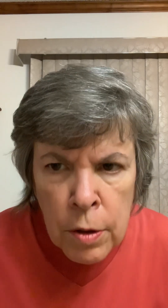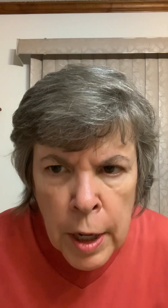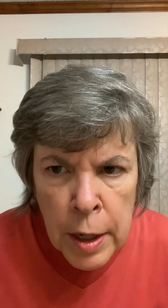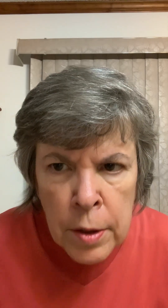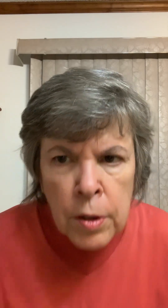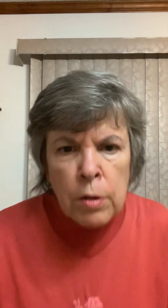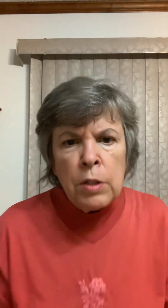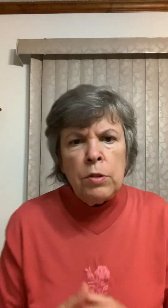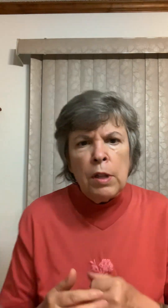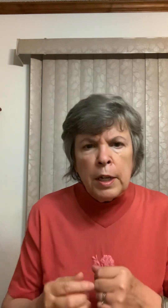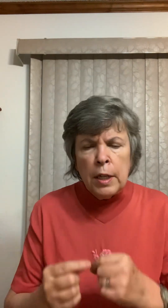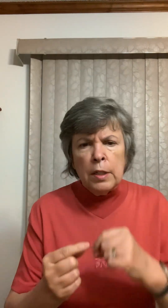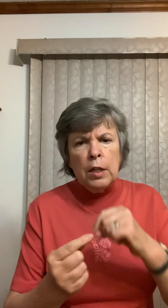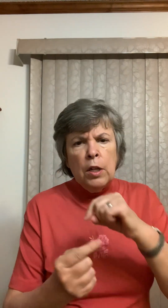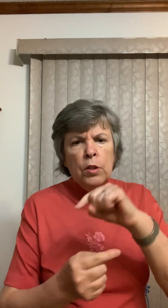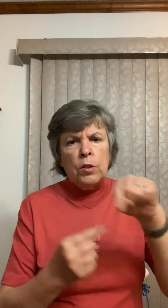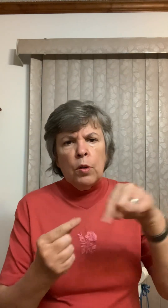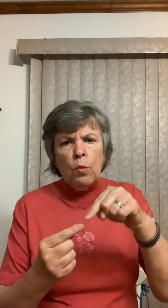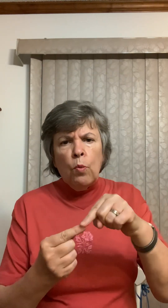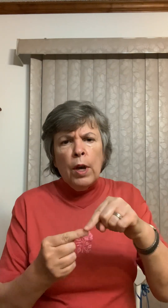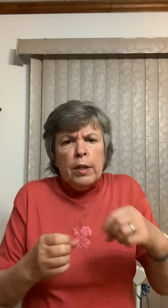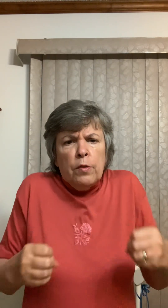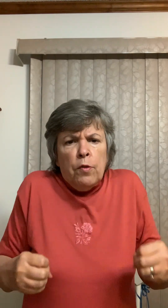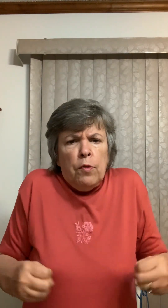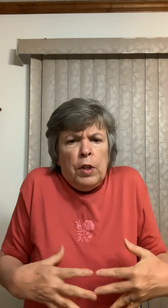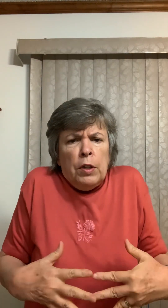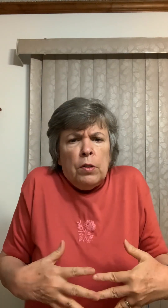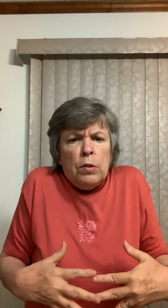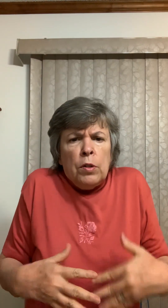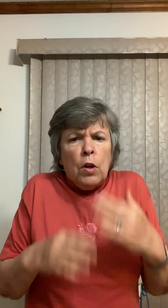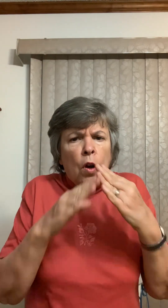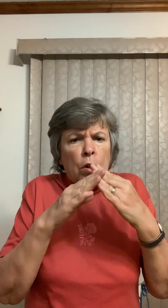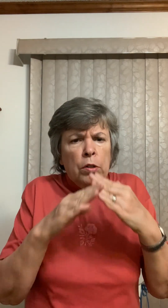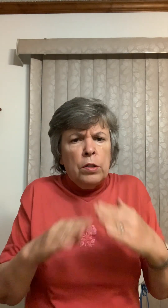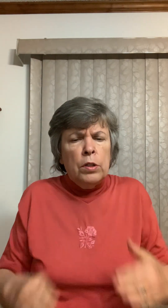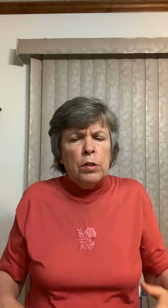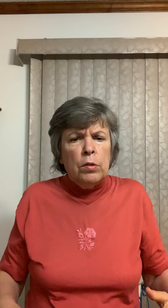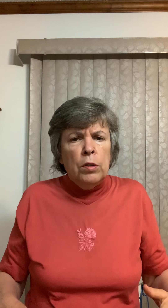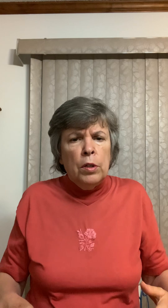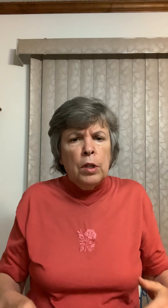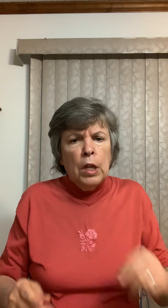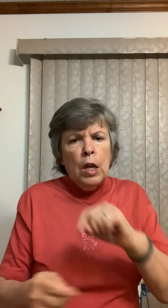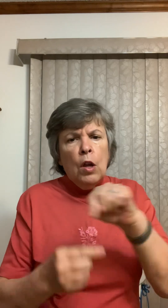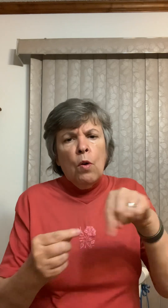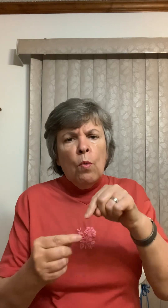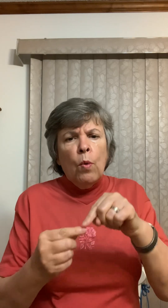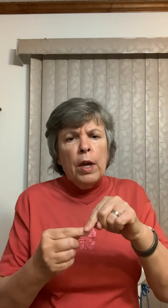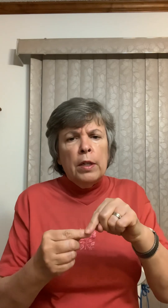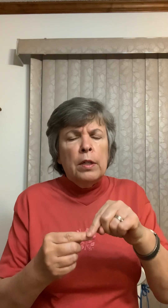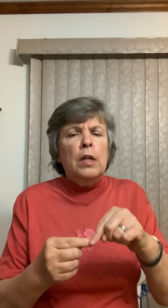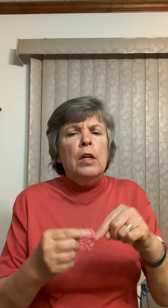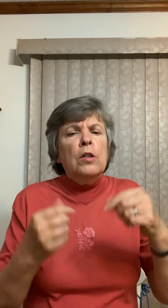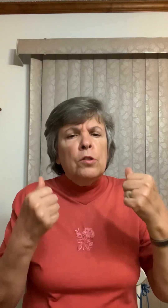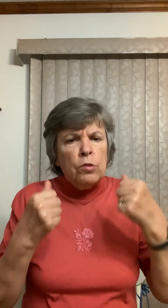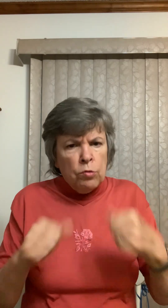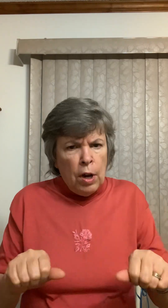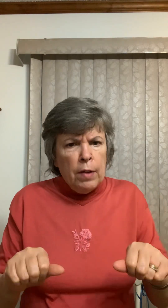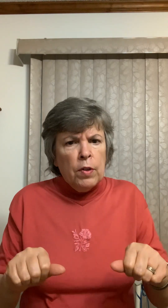Okay, so let's do that again. So when fears are stilled, when